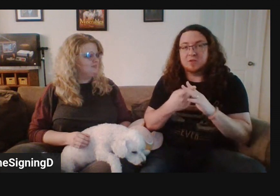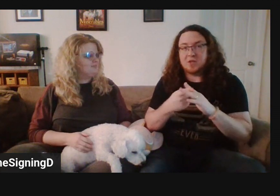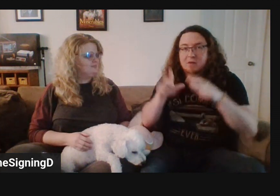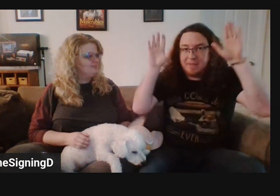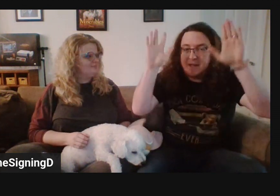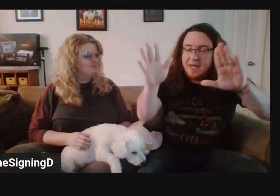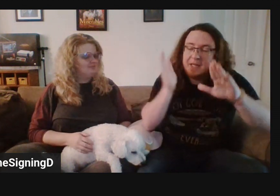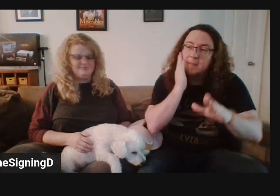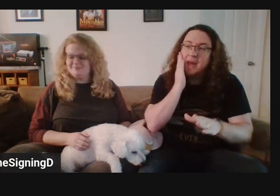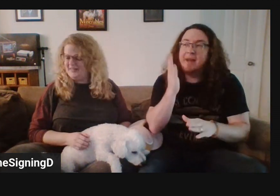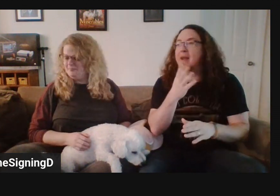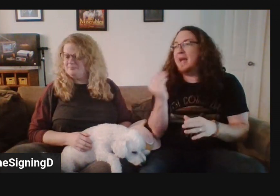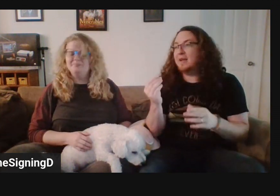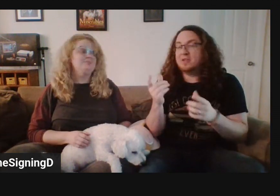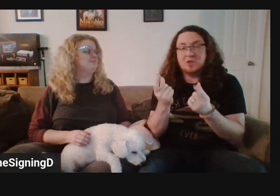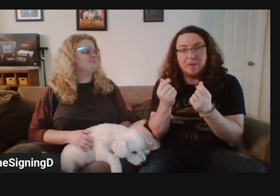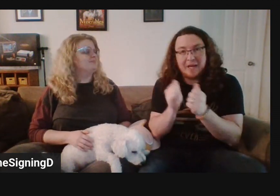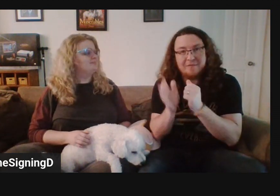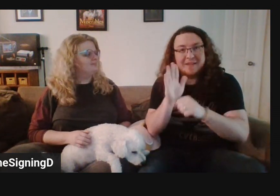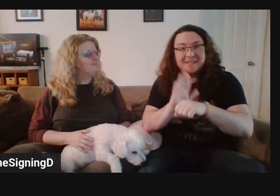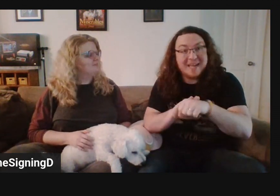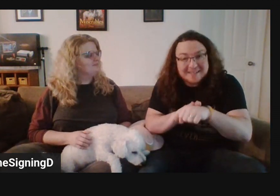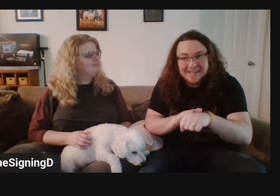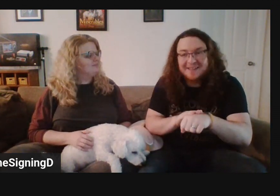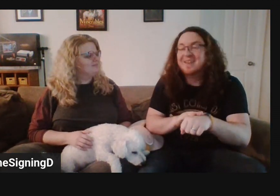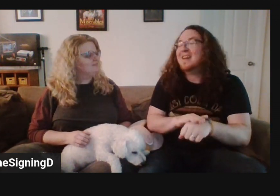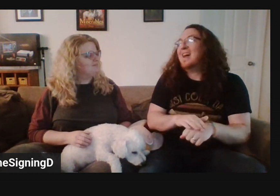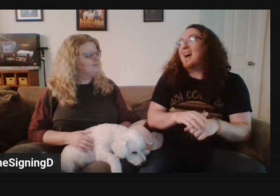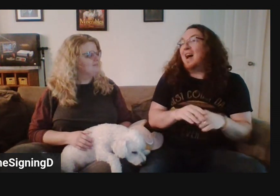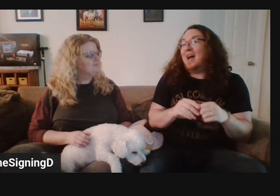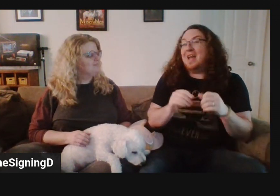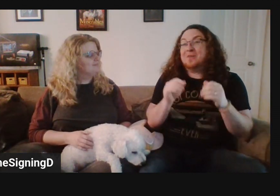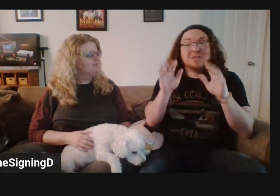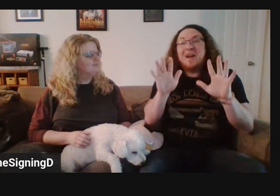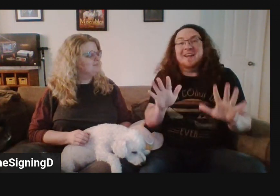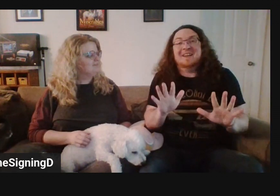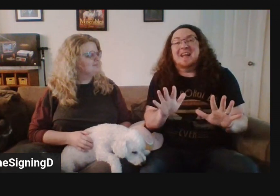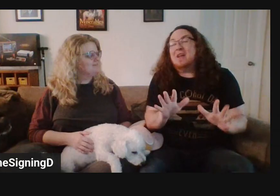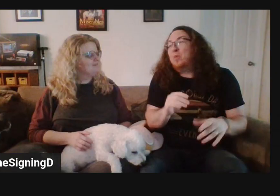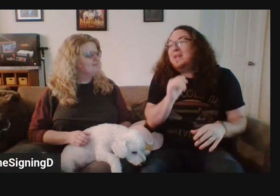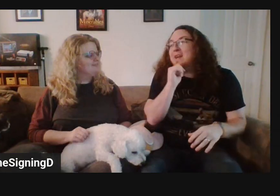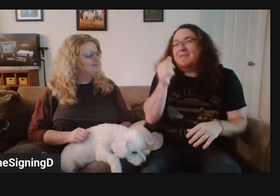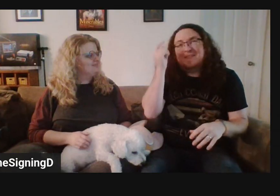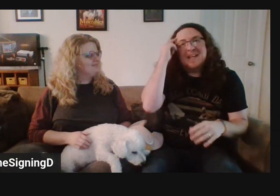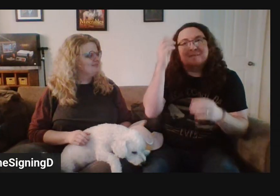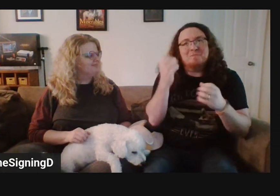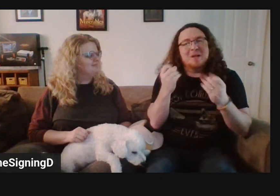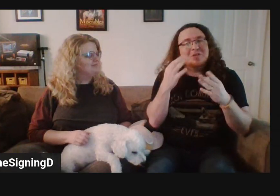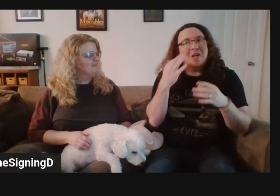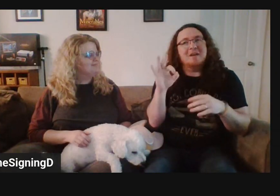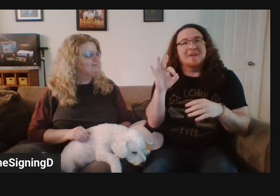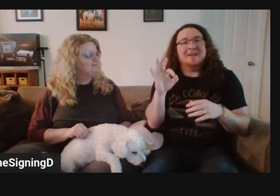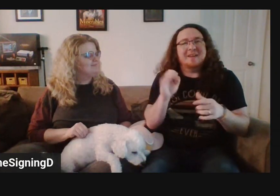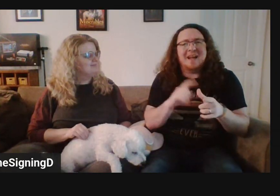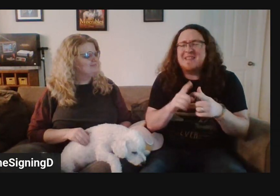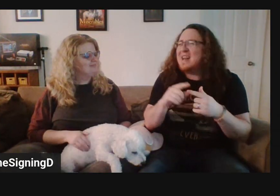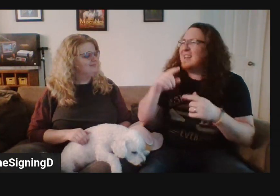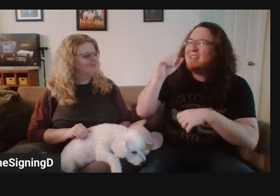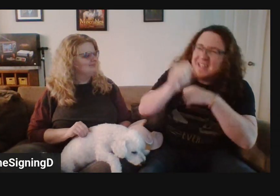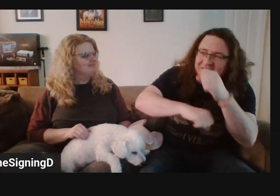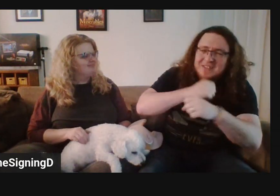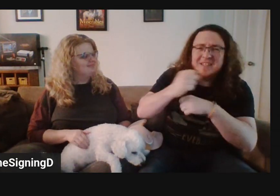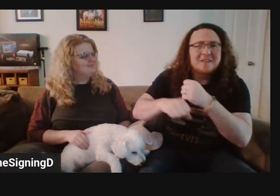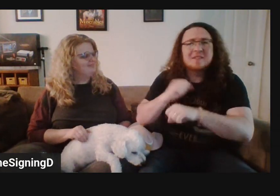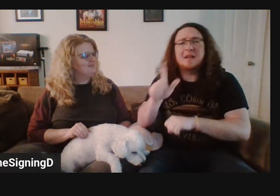I'm just going to start hitting the bed and doing everything tactile. And it was great. And we didn't think much of it. And